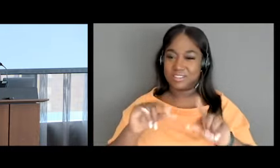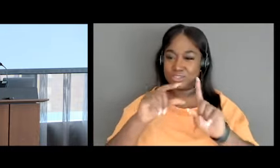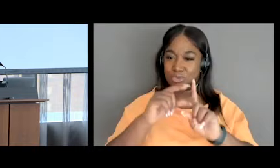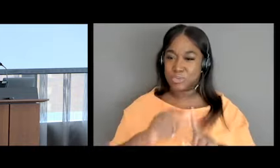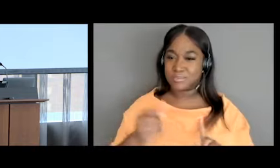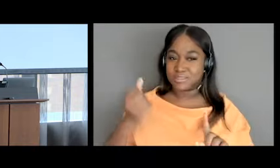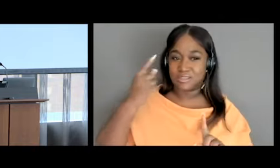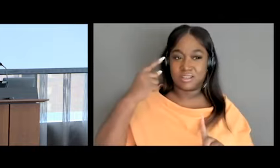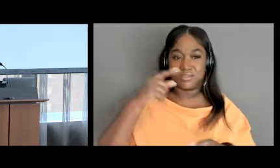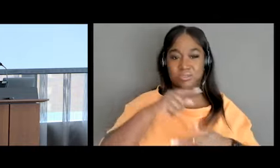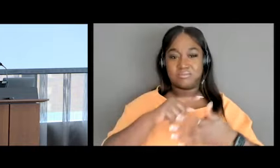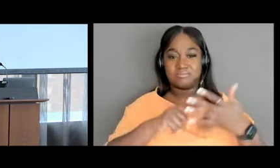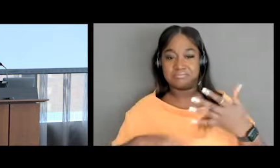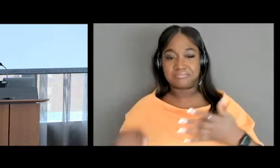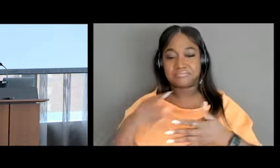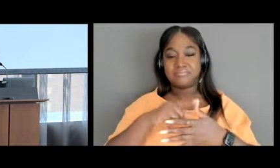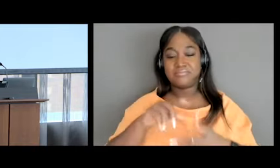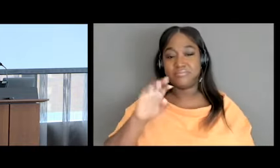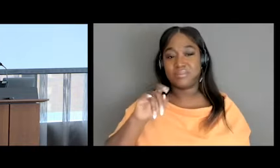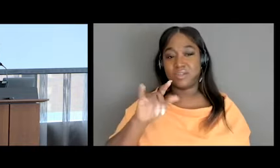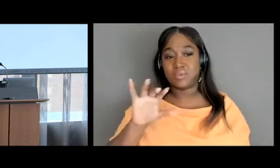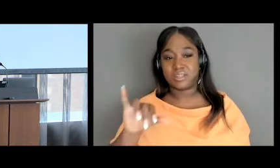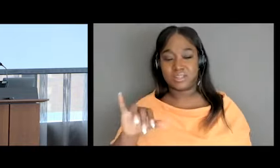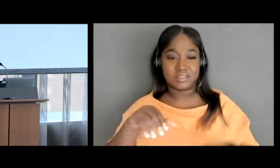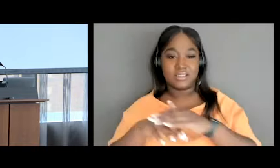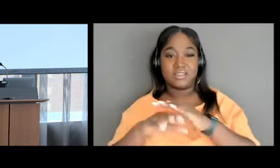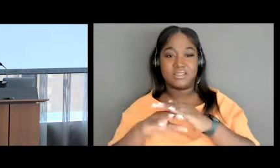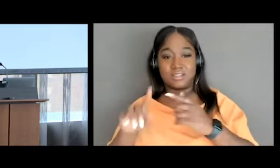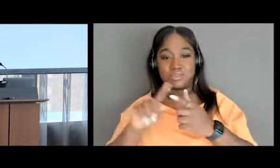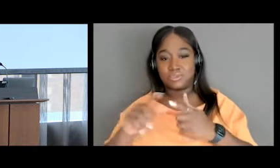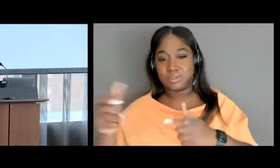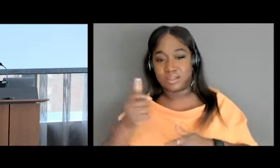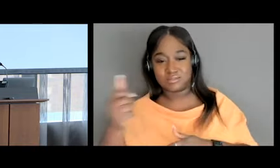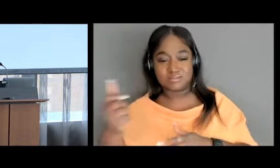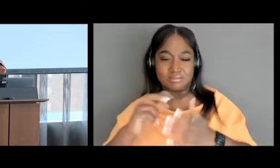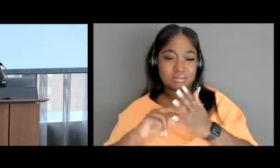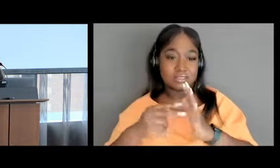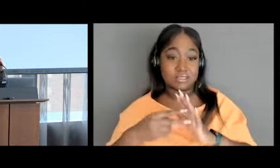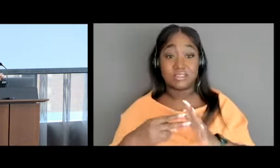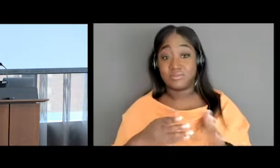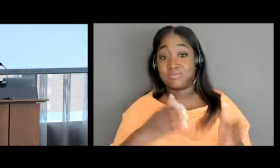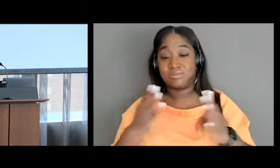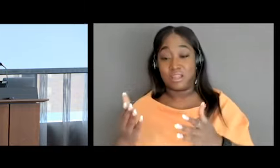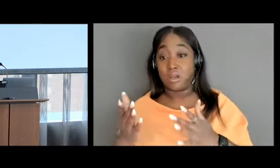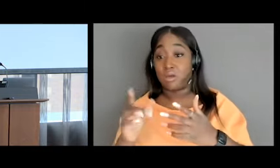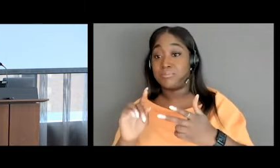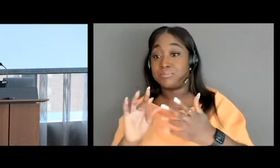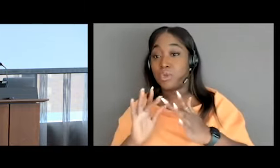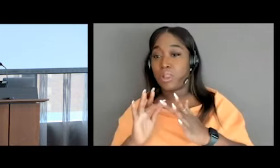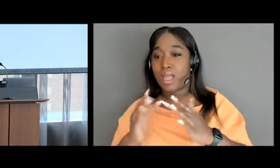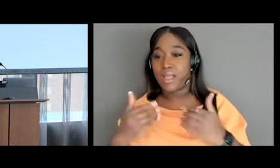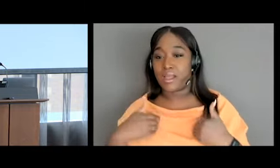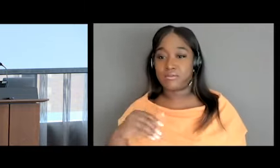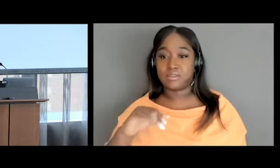to transportation? And we have a Jamboard online if any of you want to join it, but I'll take notes as we